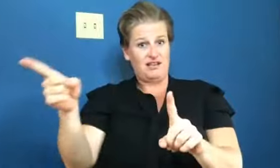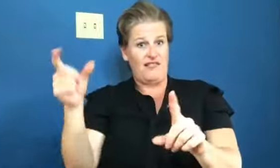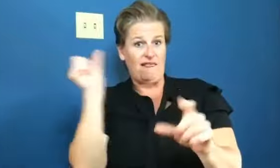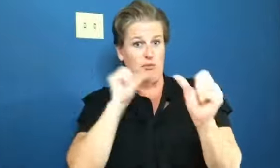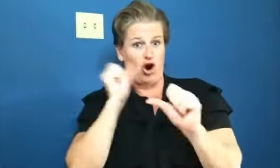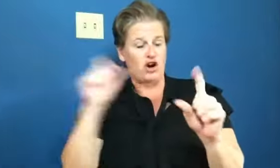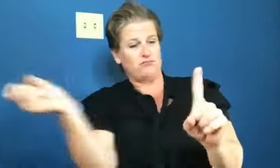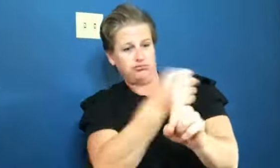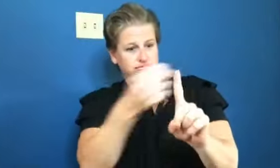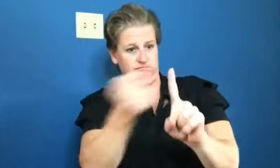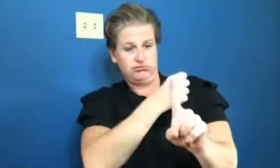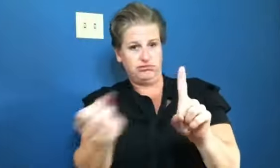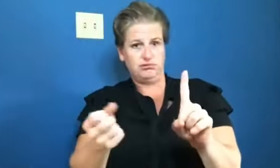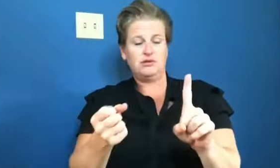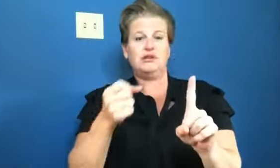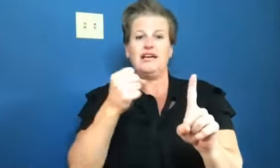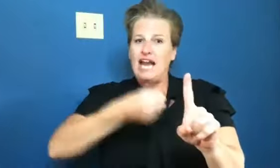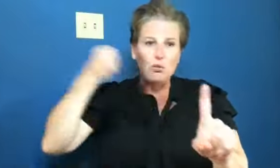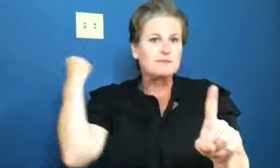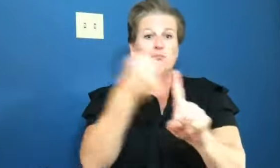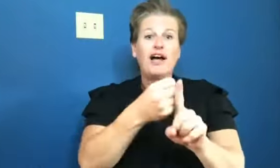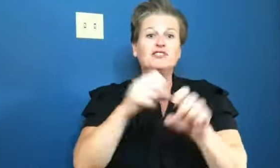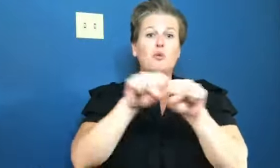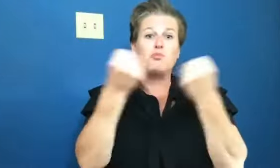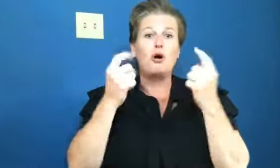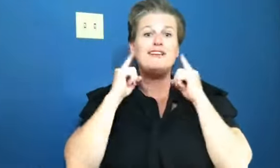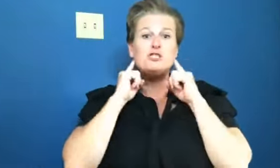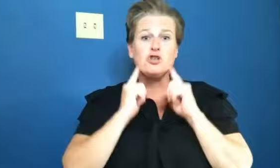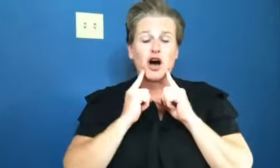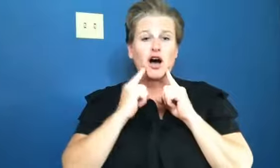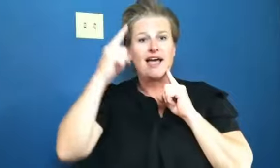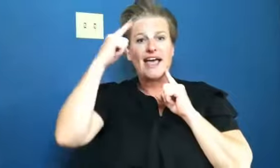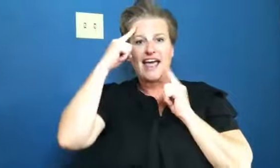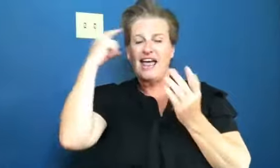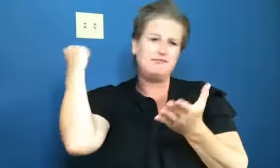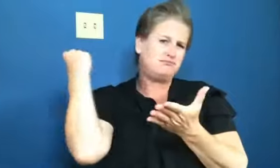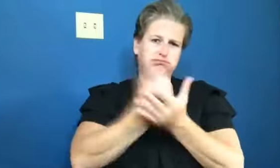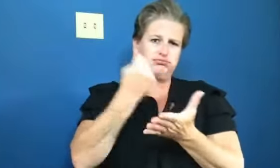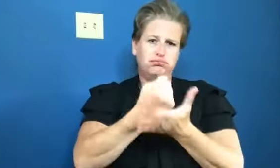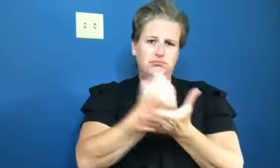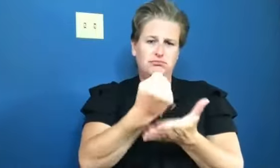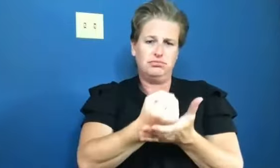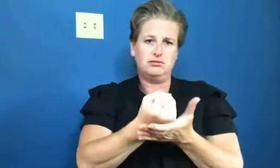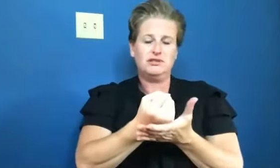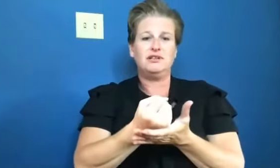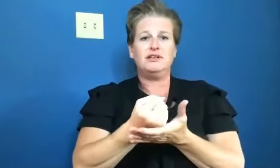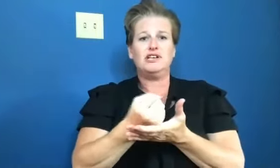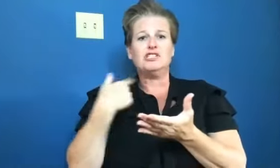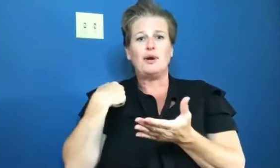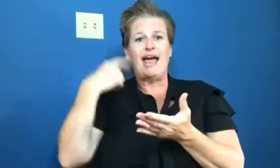he was physically assaulted. He was punched so hard, it broke his jaw. His head basically hit the concrete and he didn't brace his fall. And so he